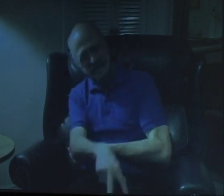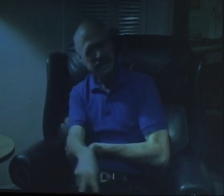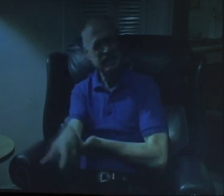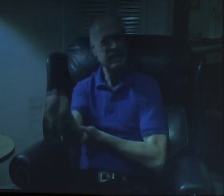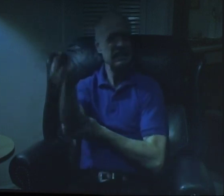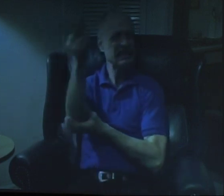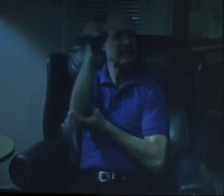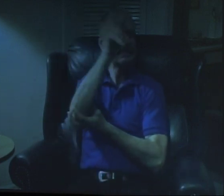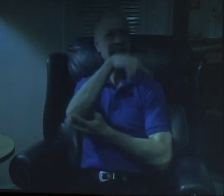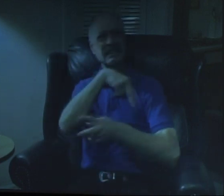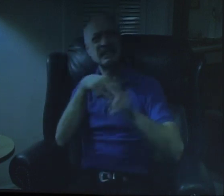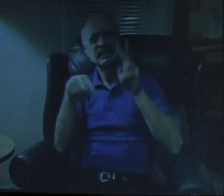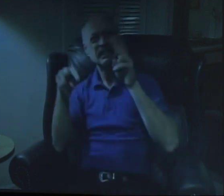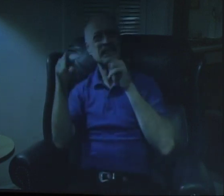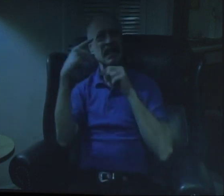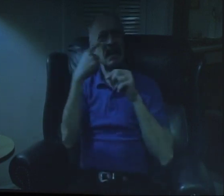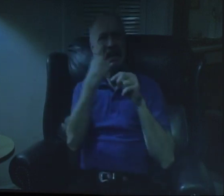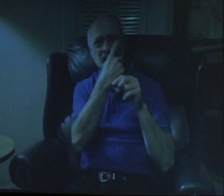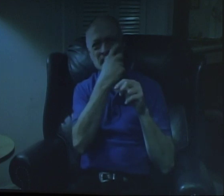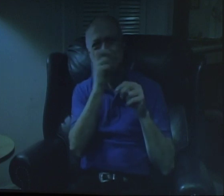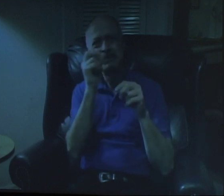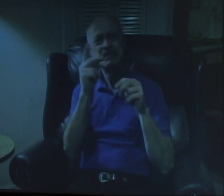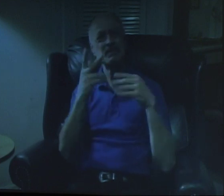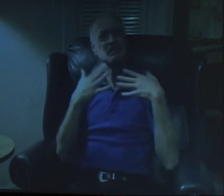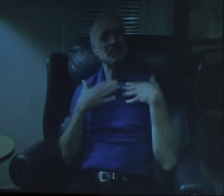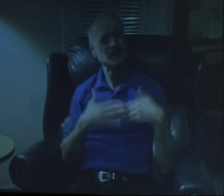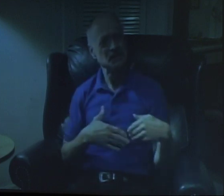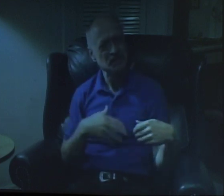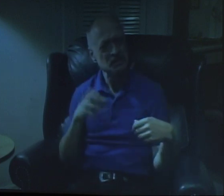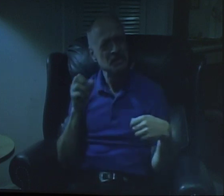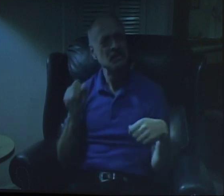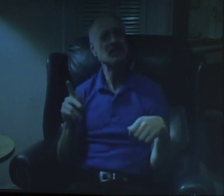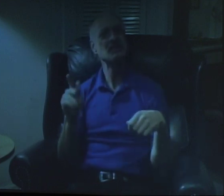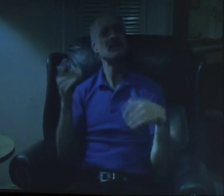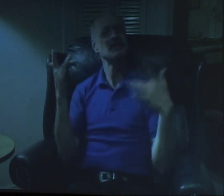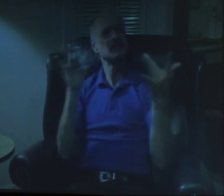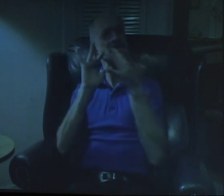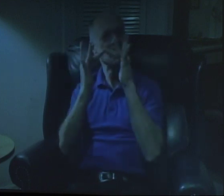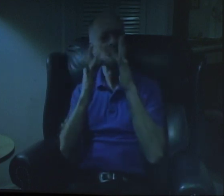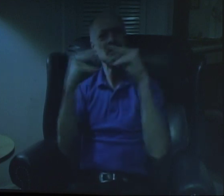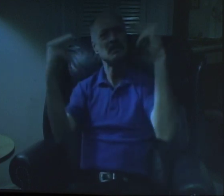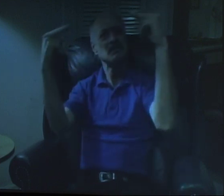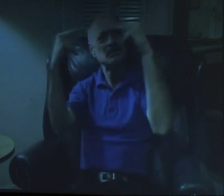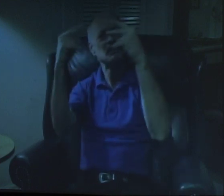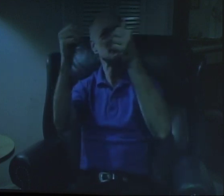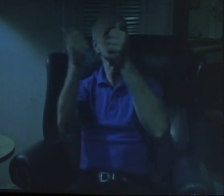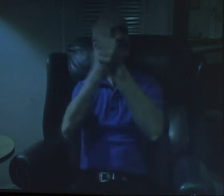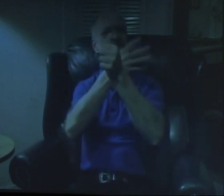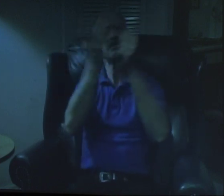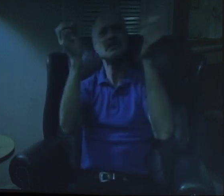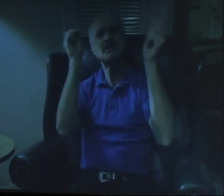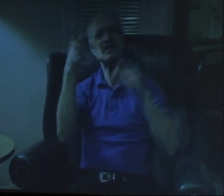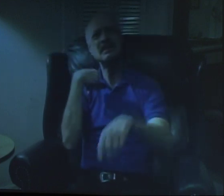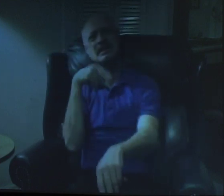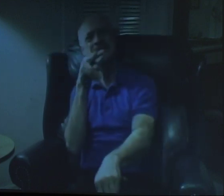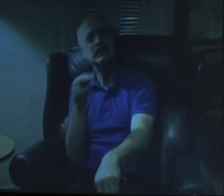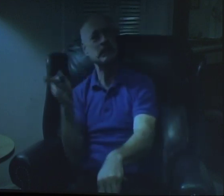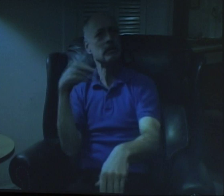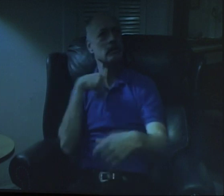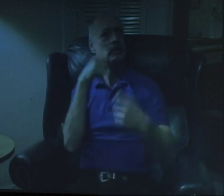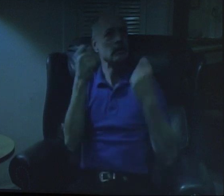something's missing, but I really don't know what it is either. And we looked and we looked. We said the detail of the eyes look good. The proportions of the bodies look